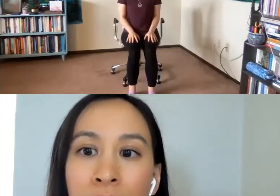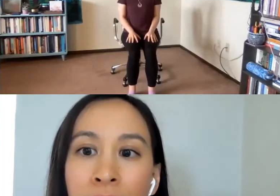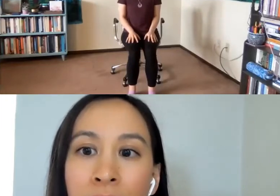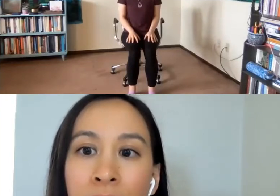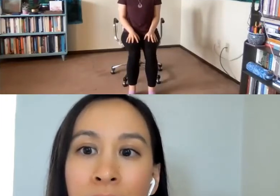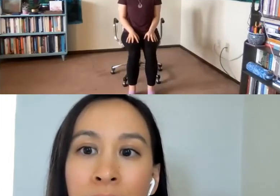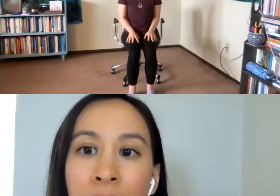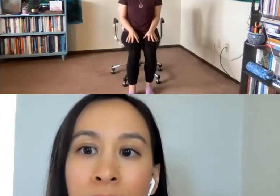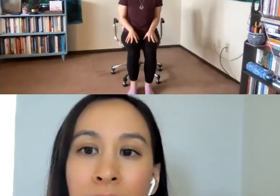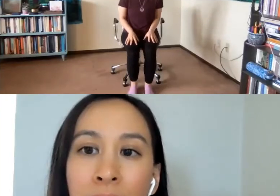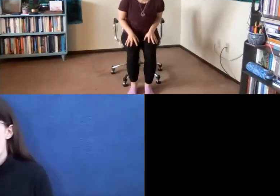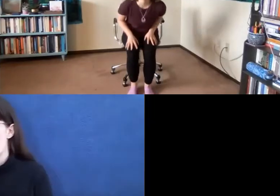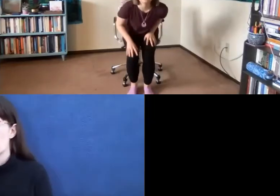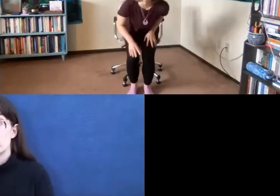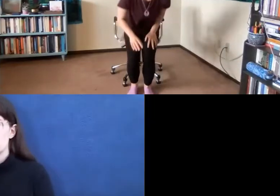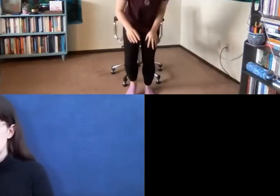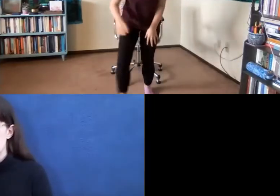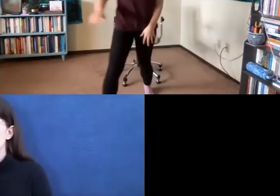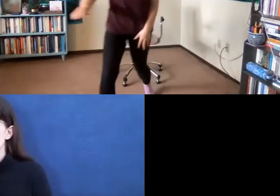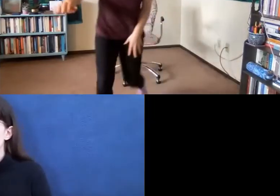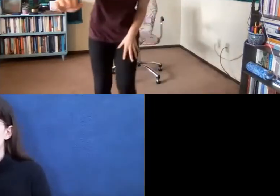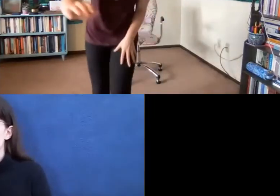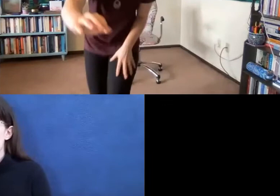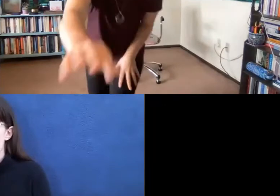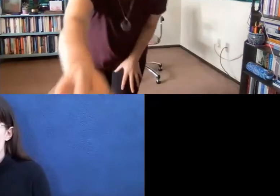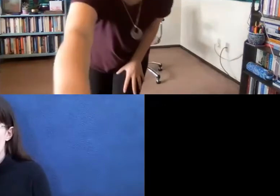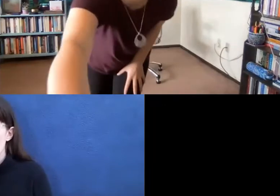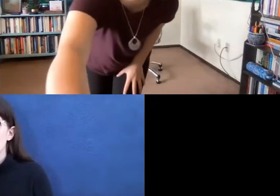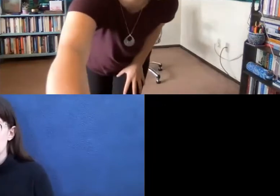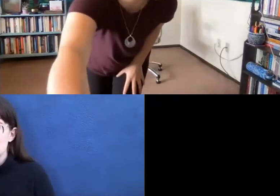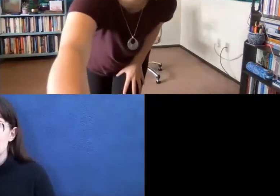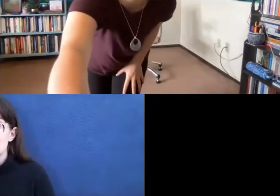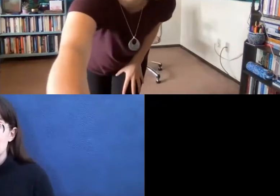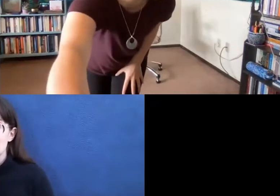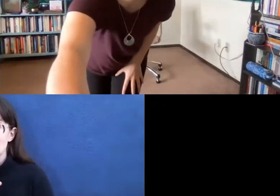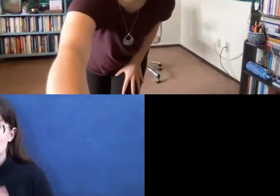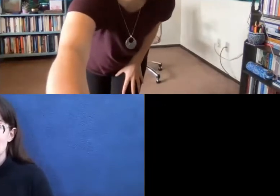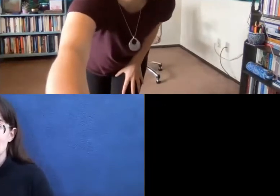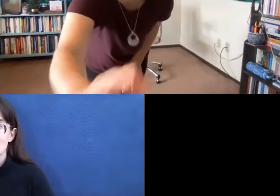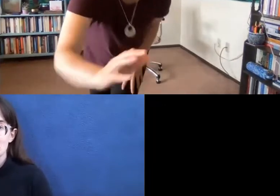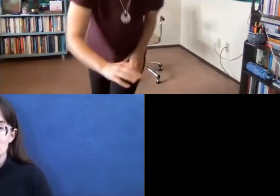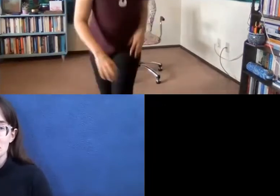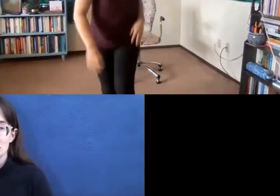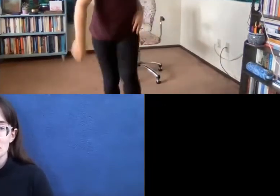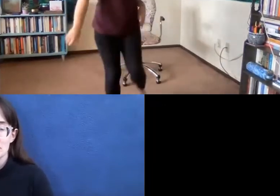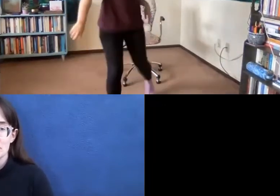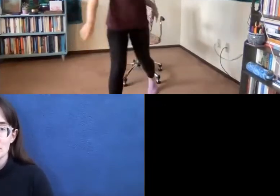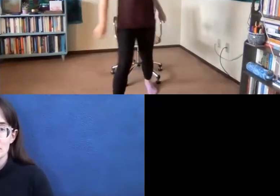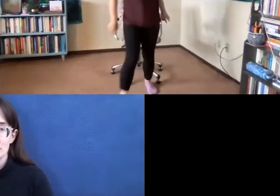practice standing if you'd prefer to do the practice standing.